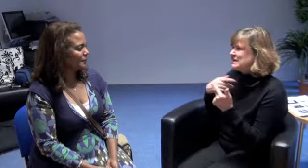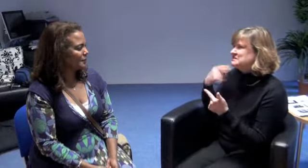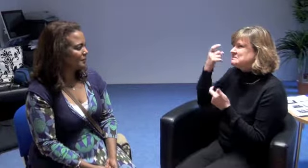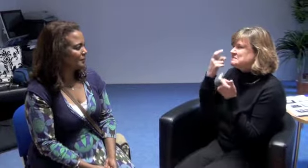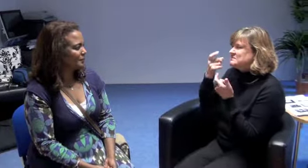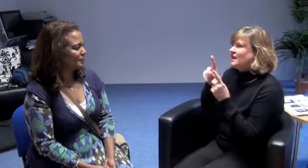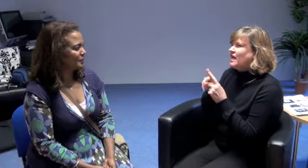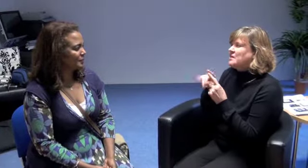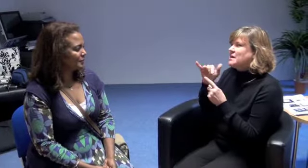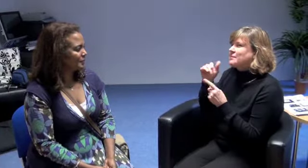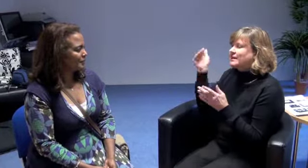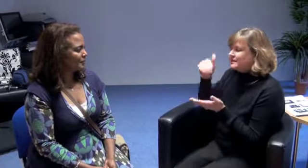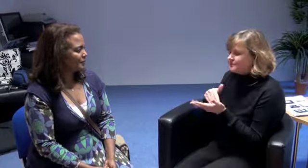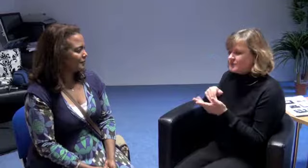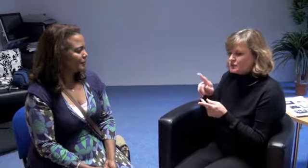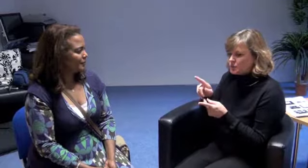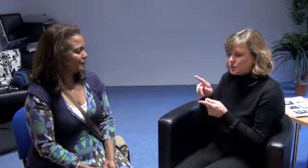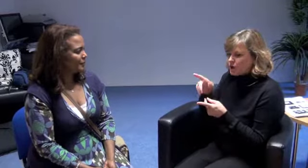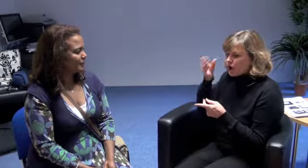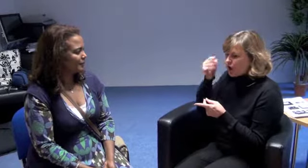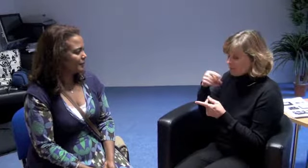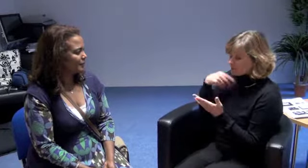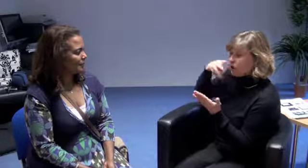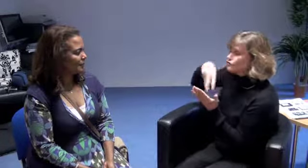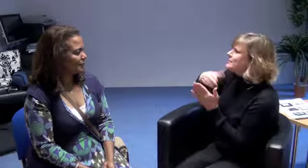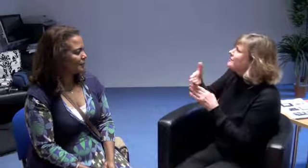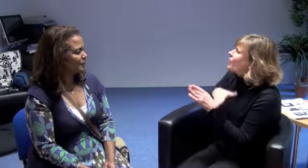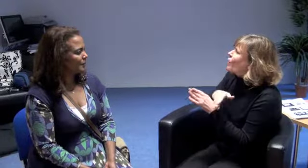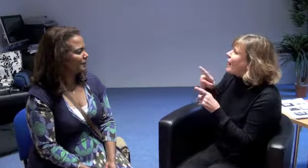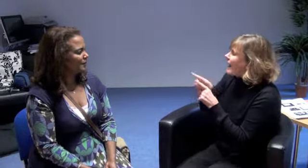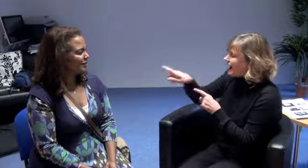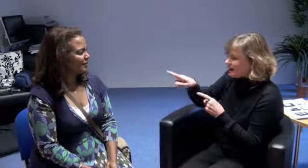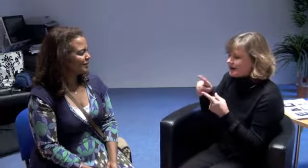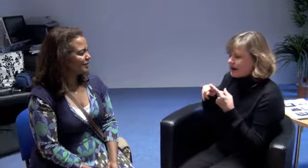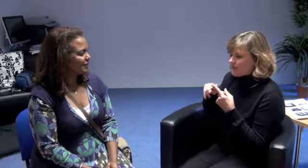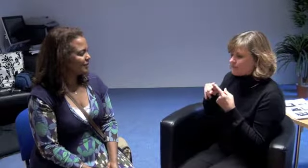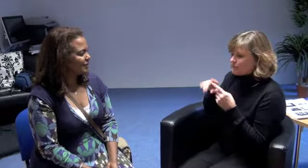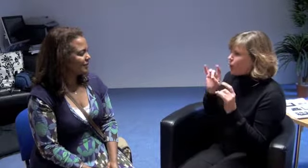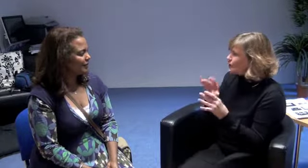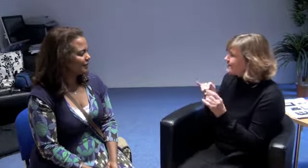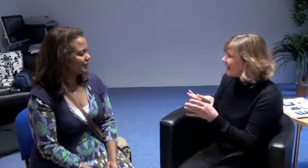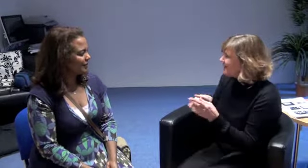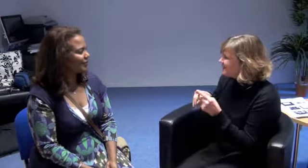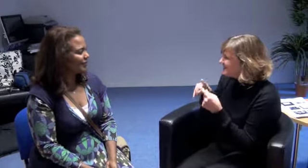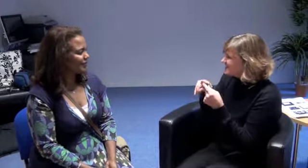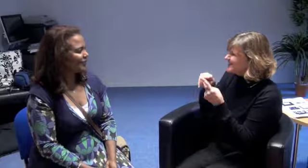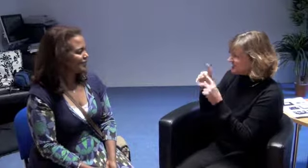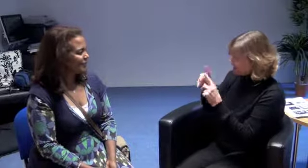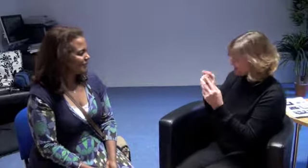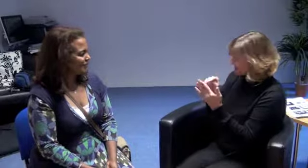the event, Mother Language Day, and from what I read about the event before I arrived, I saw that one speaker